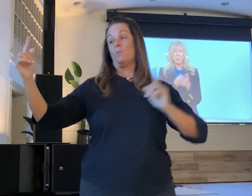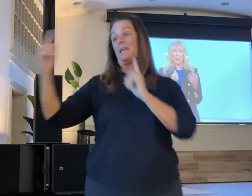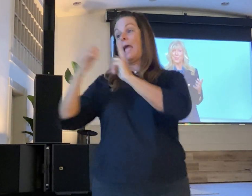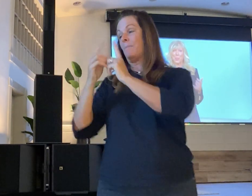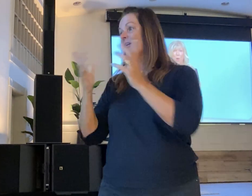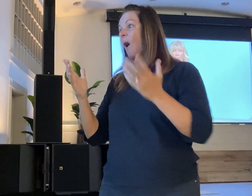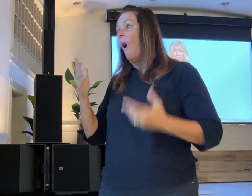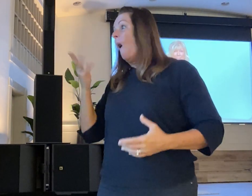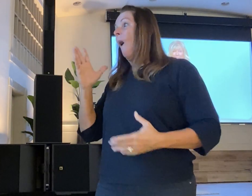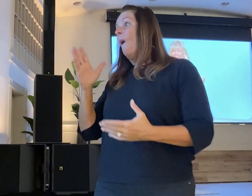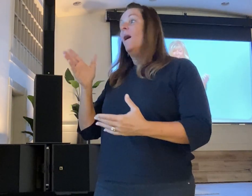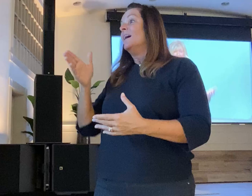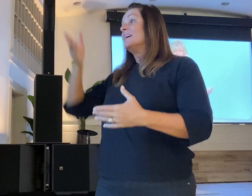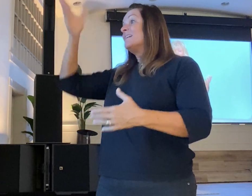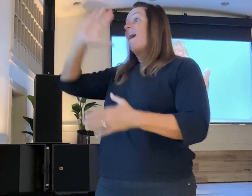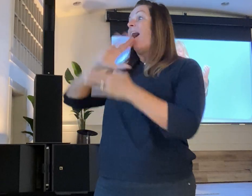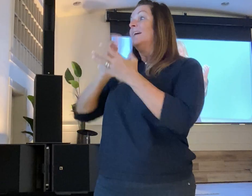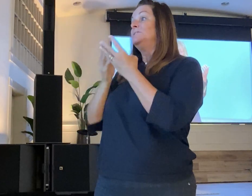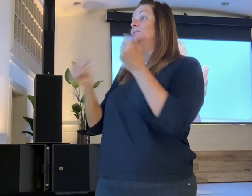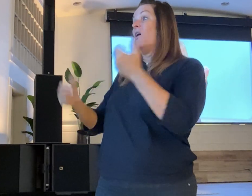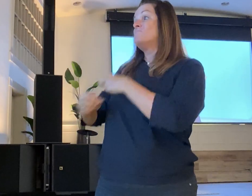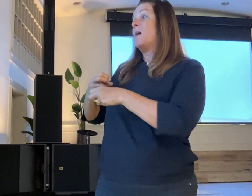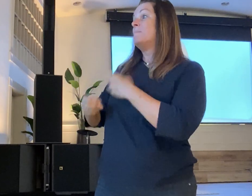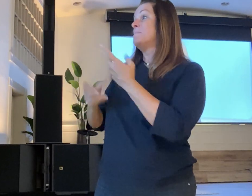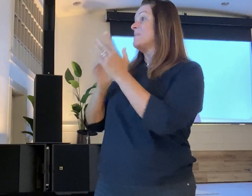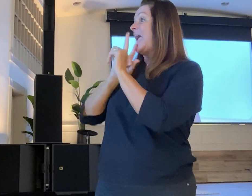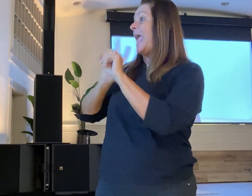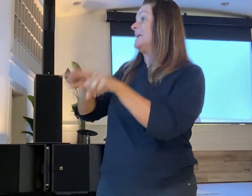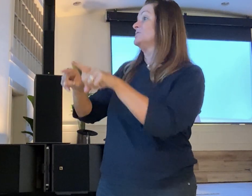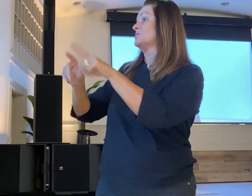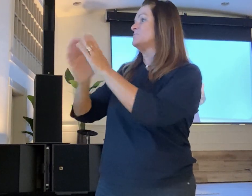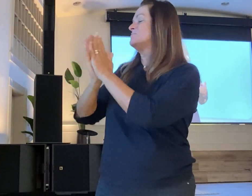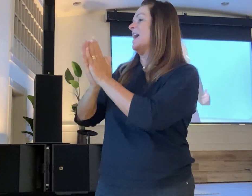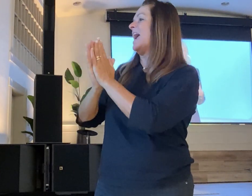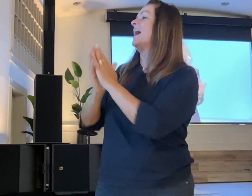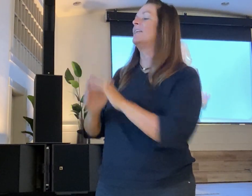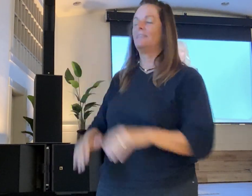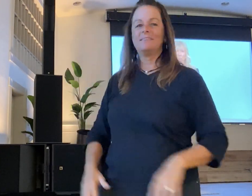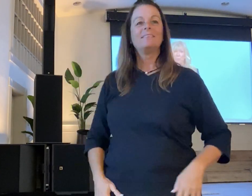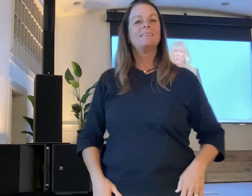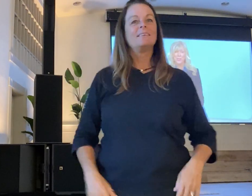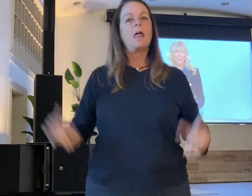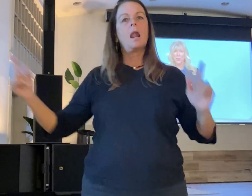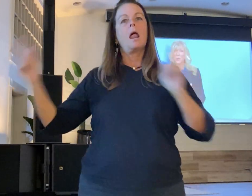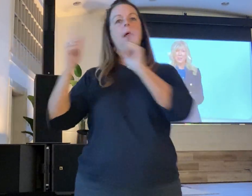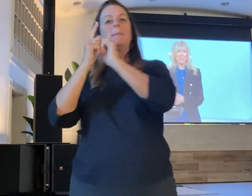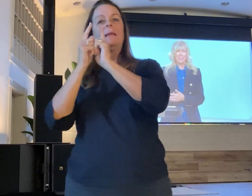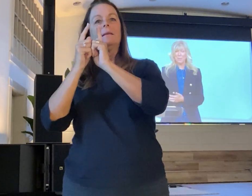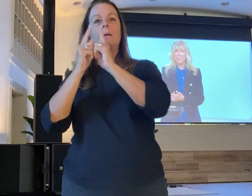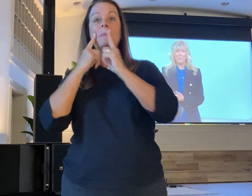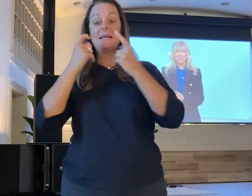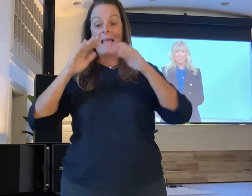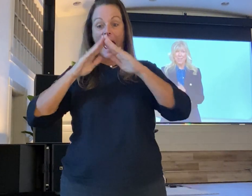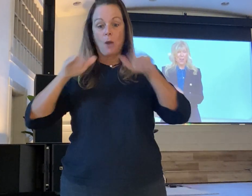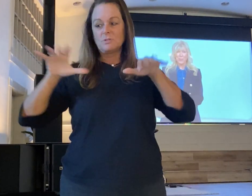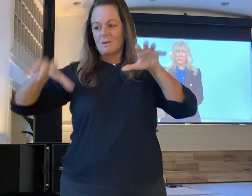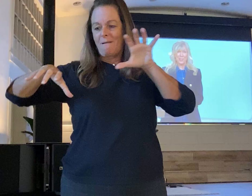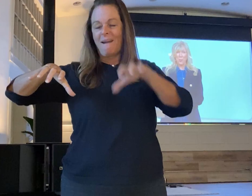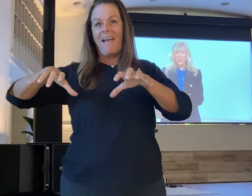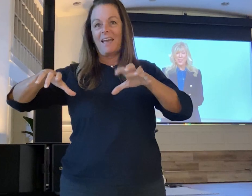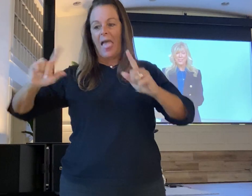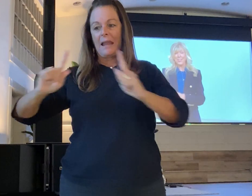but then the times that we prayed so hard and didn't get the answer that we wanted, and for some reason it just made it more bearable, knowing that